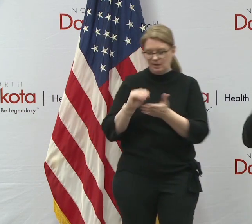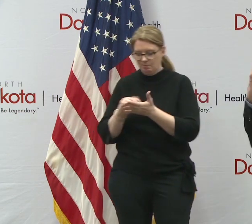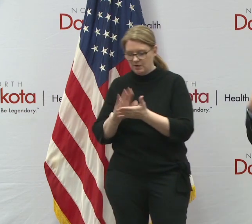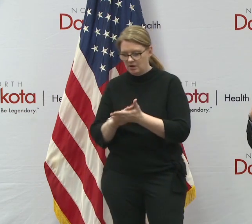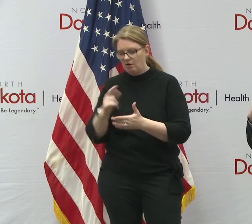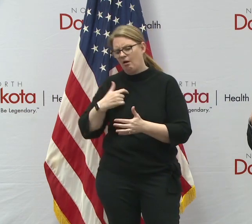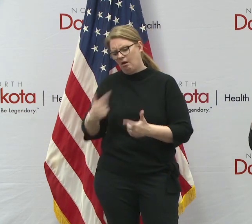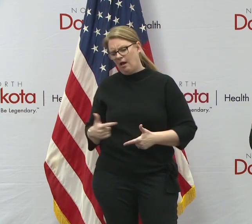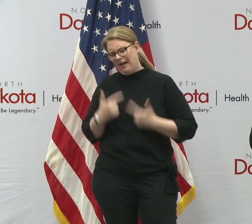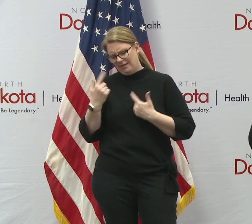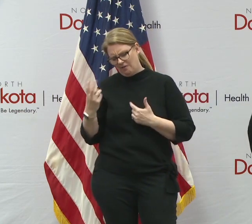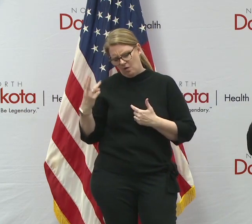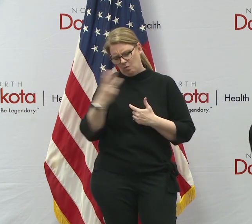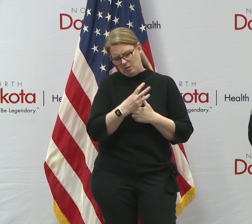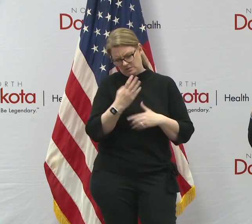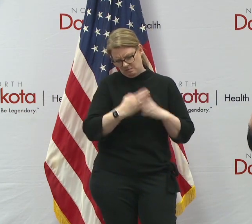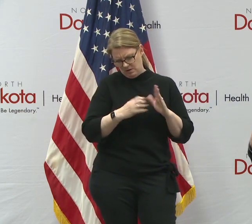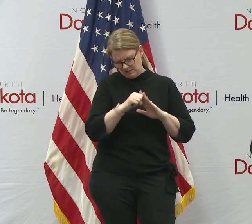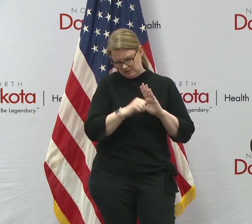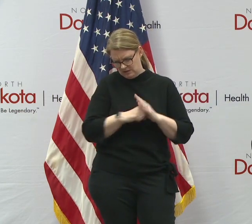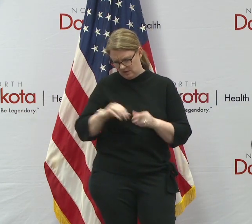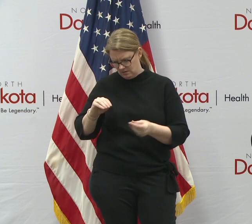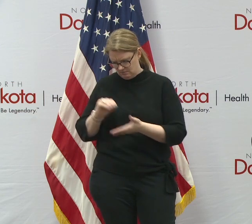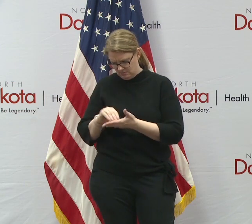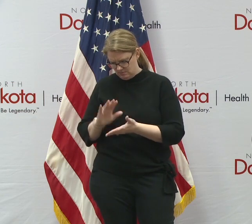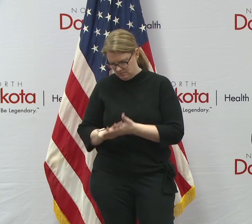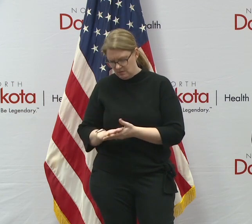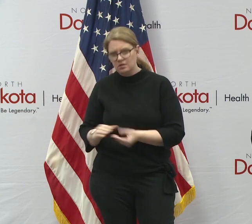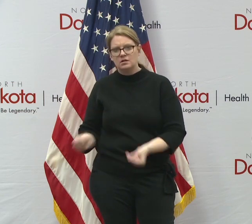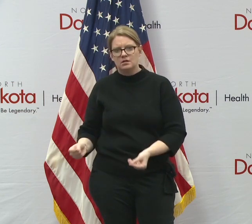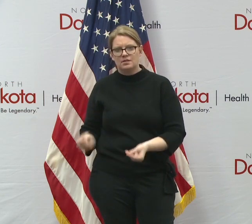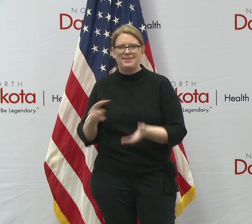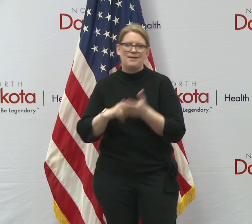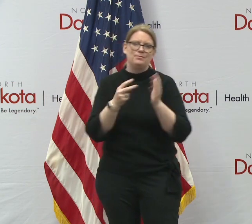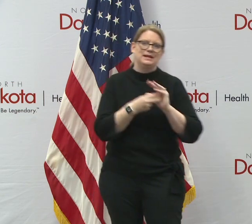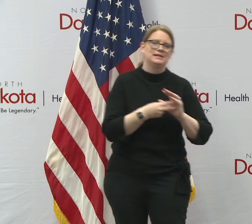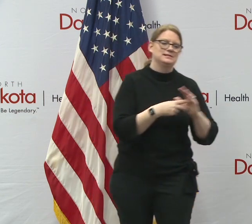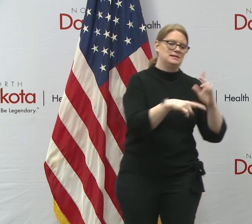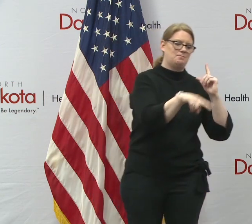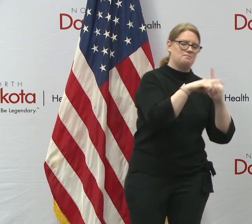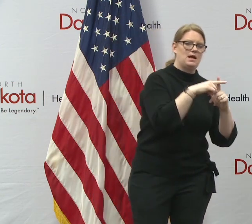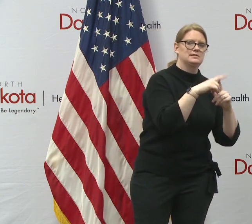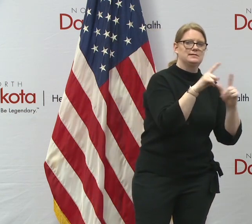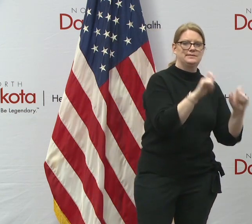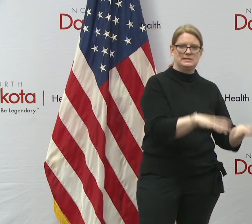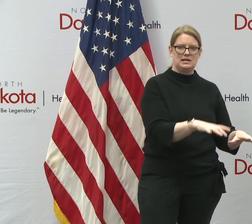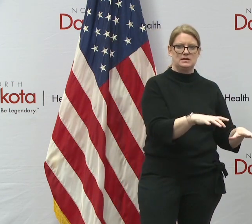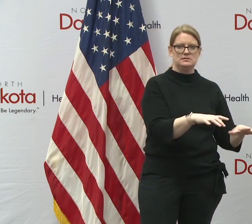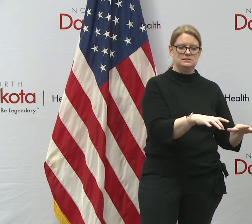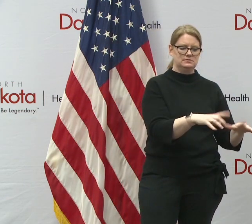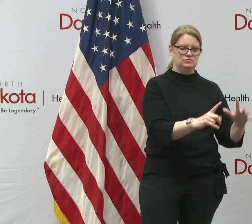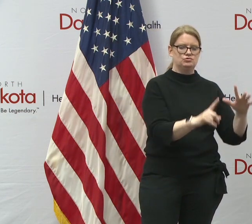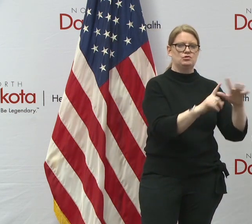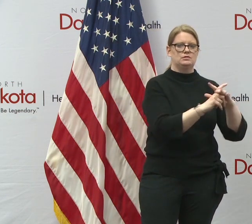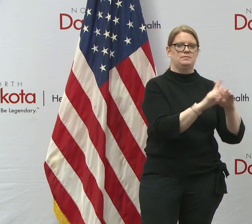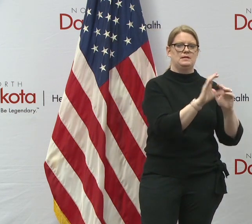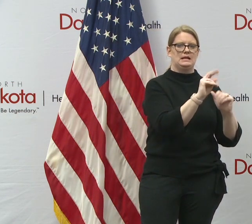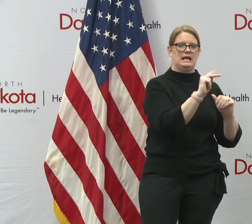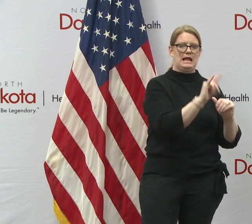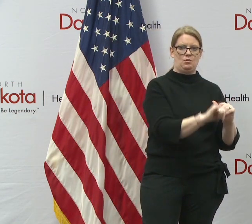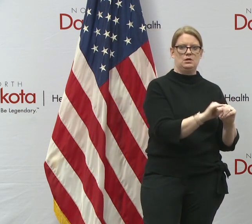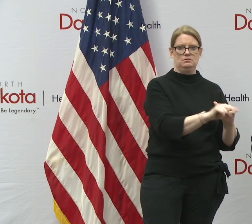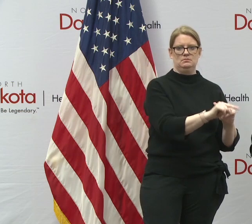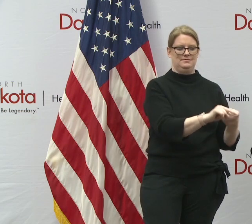test. We disclose the county in which of the address of the county address of